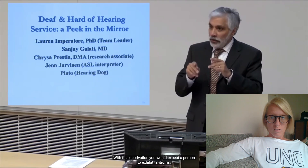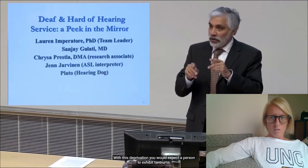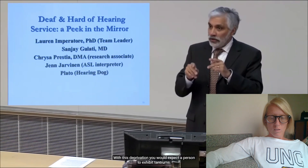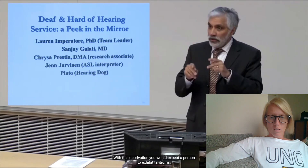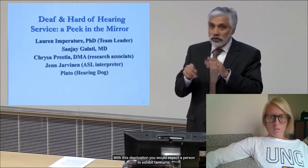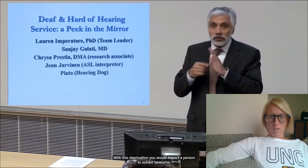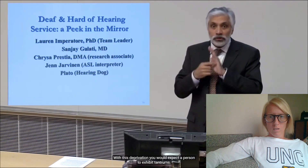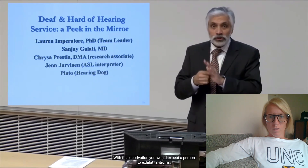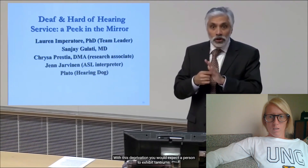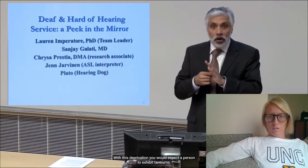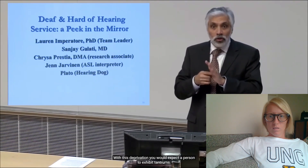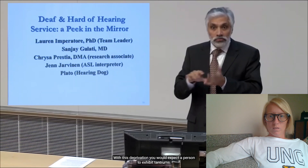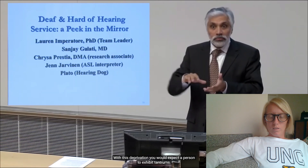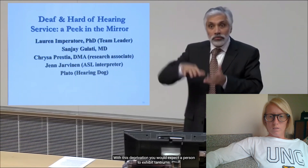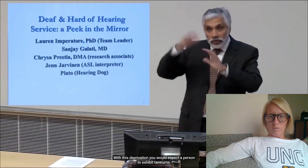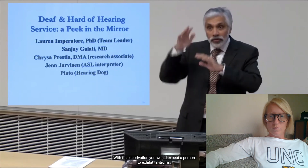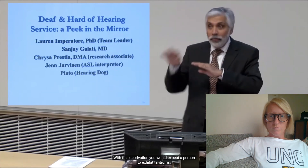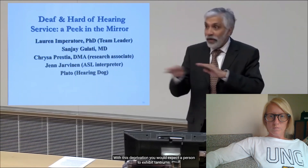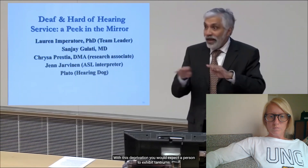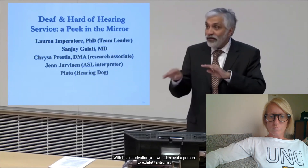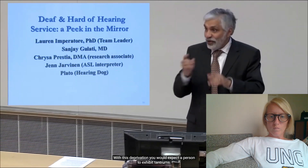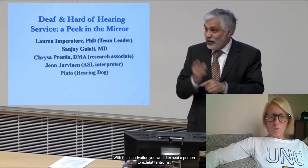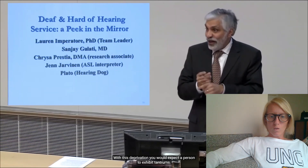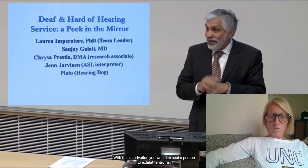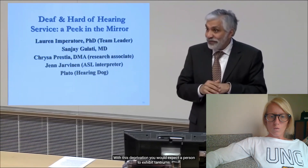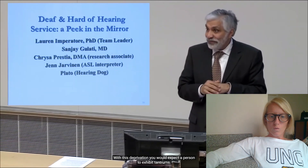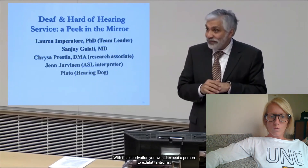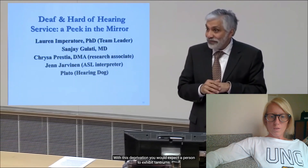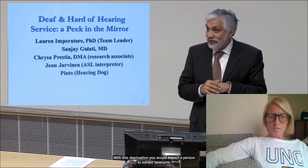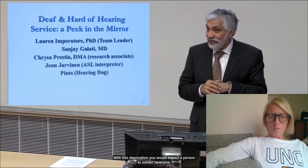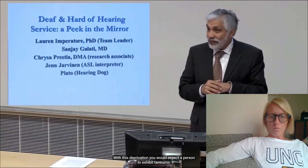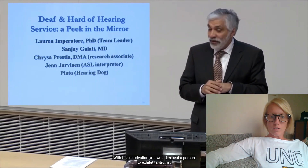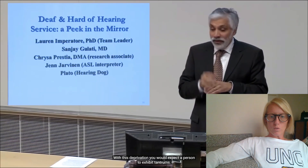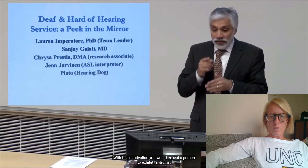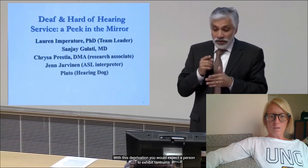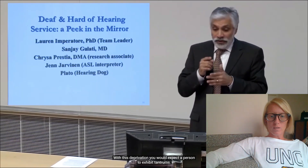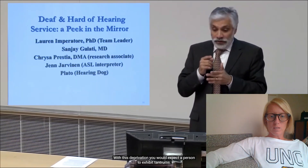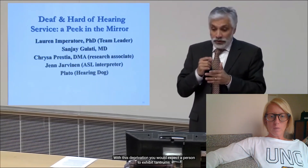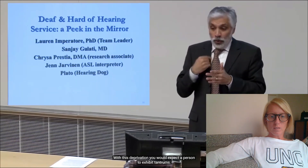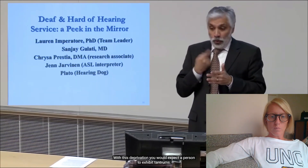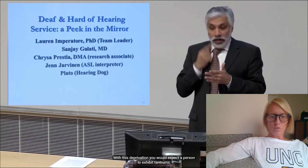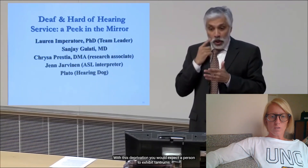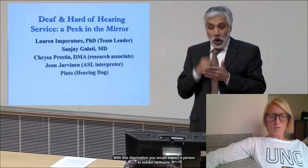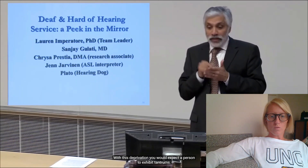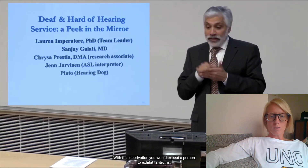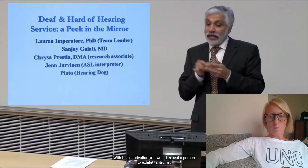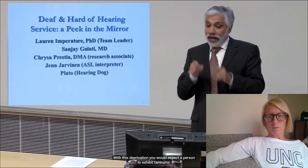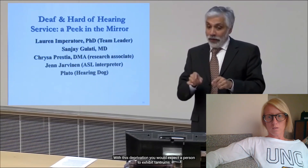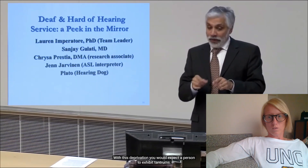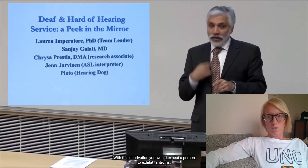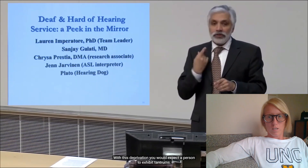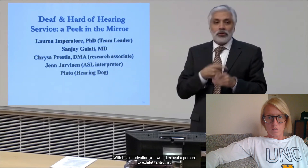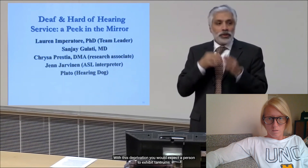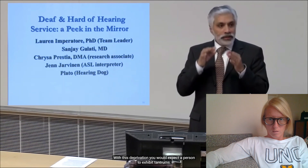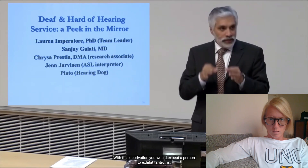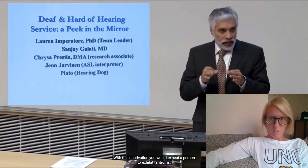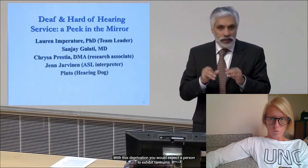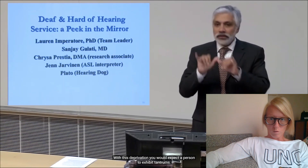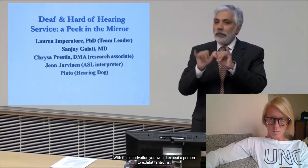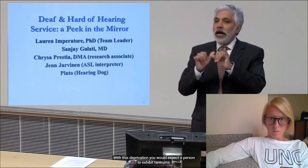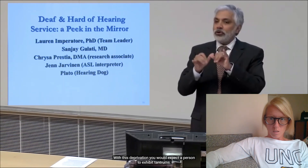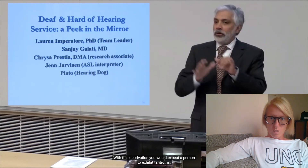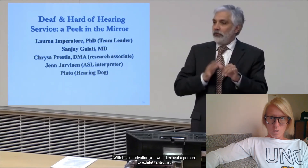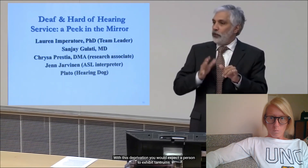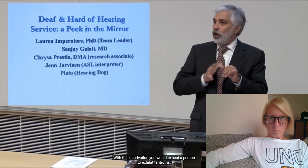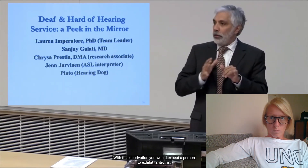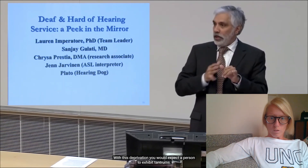With this deprivation, you would expect a person to exhibit With this deprivation, you would not Tantrums. expect a person to exhibit